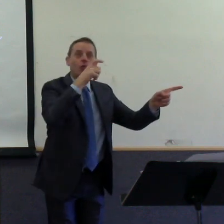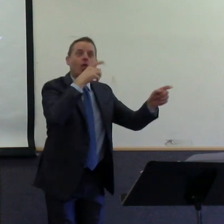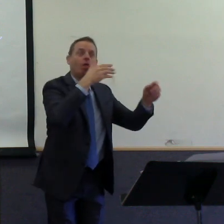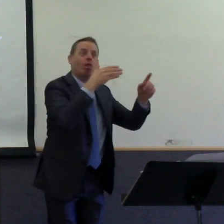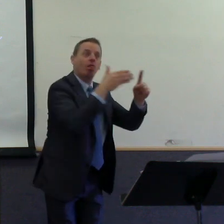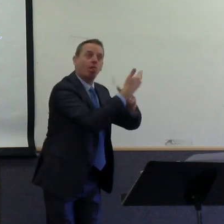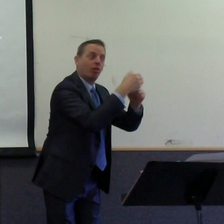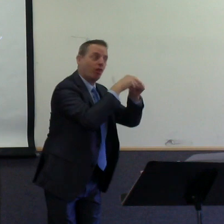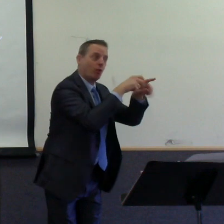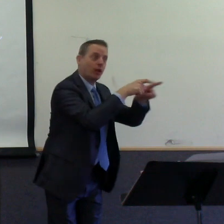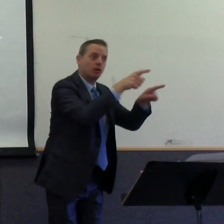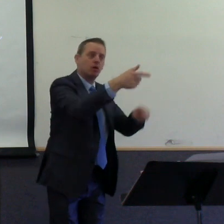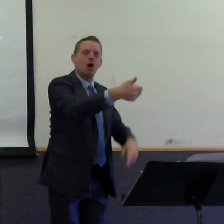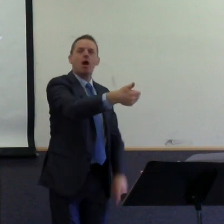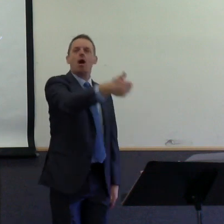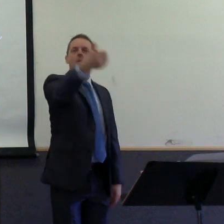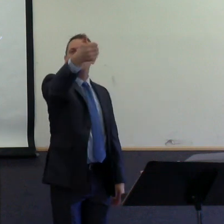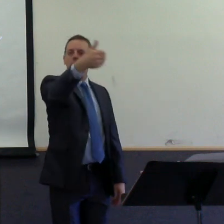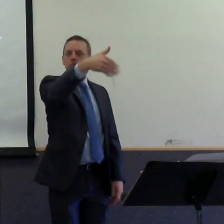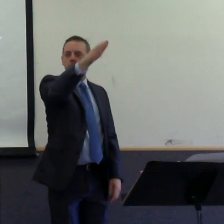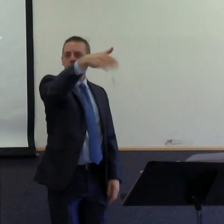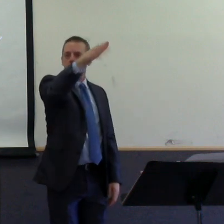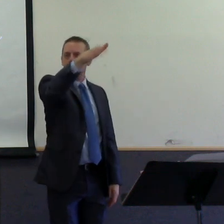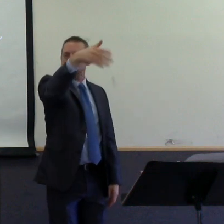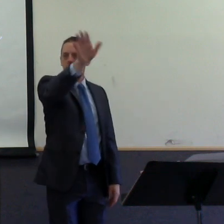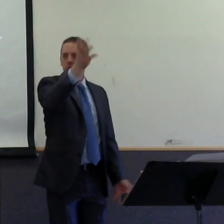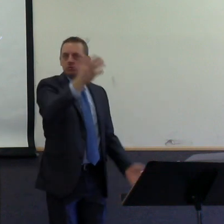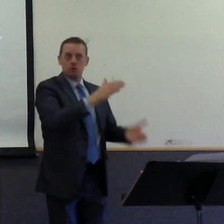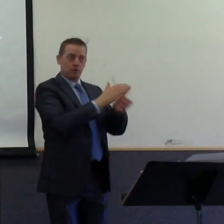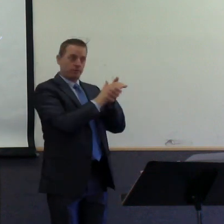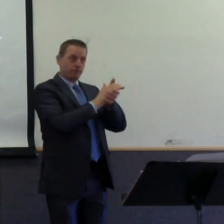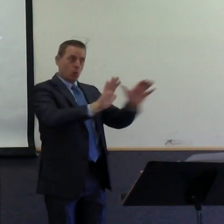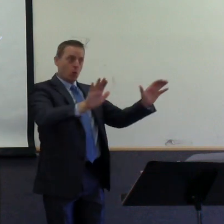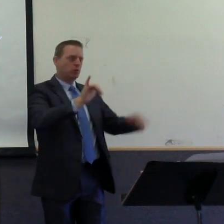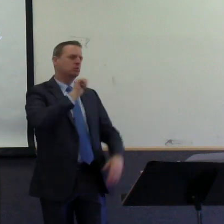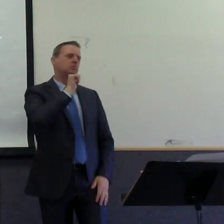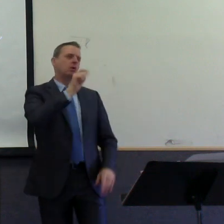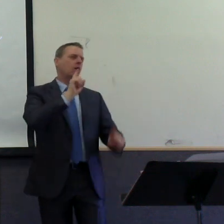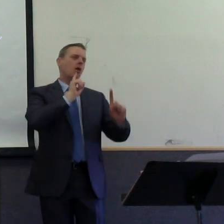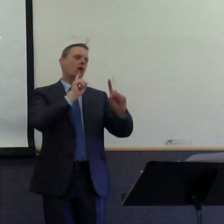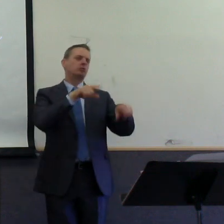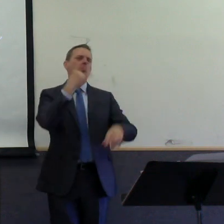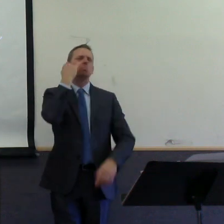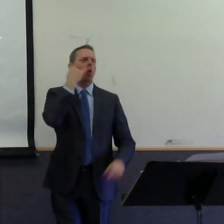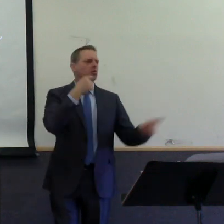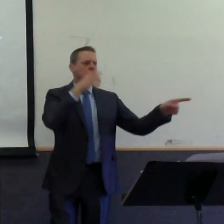And even if she has an affair, it's still to protect the wife.